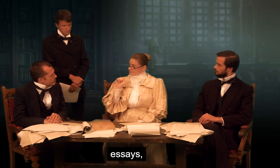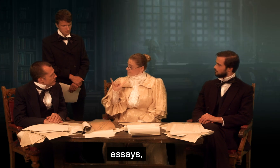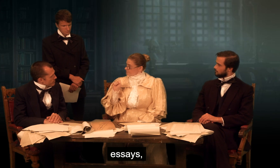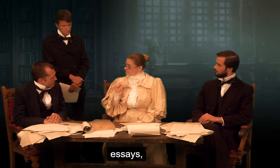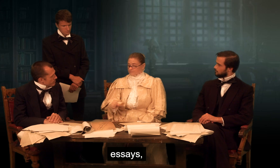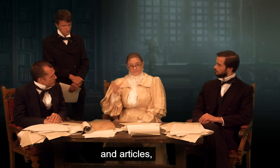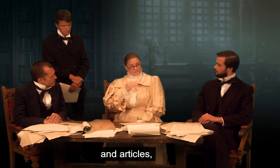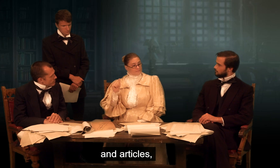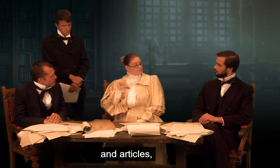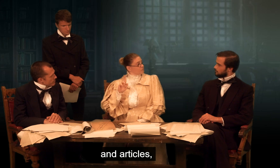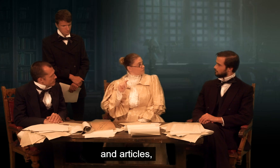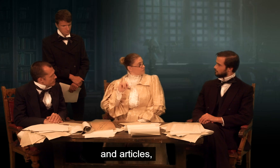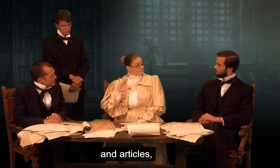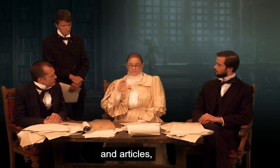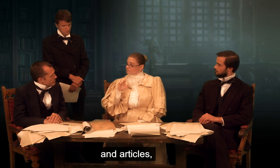essays, and articles